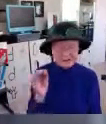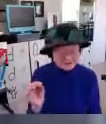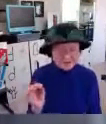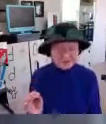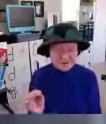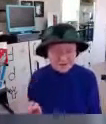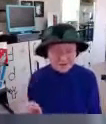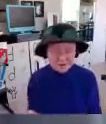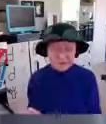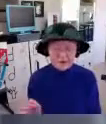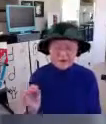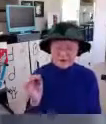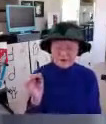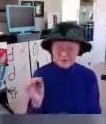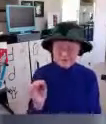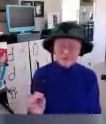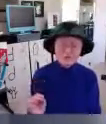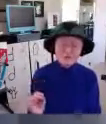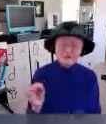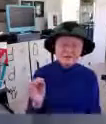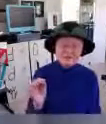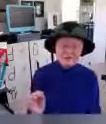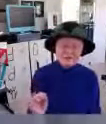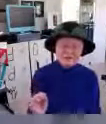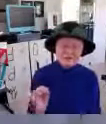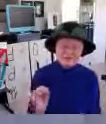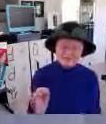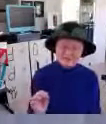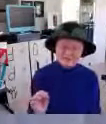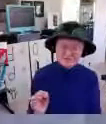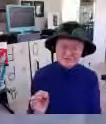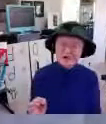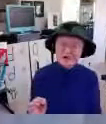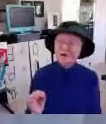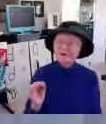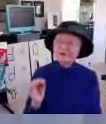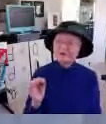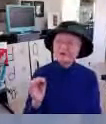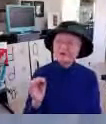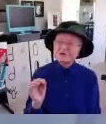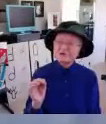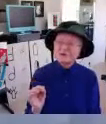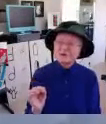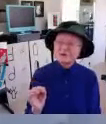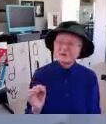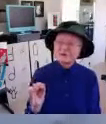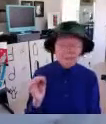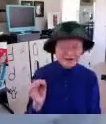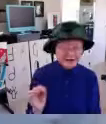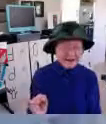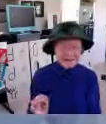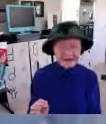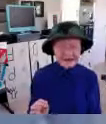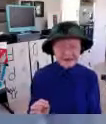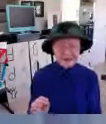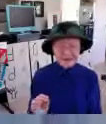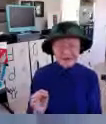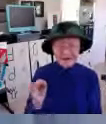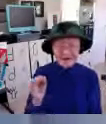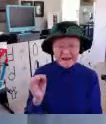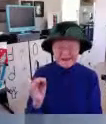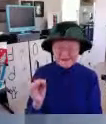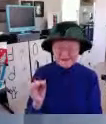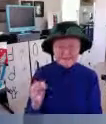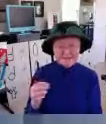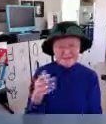on signwriting.org for the new link to Presentation 55, which will start in about a half an hour. And